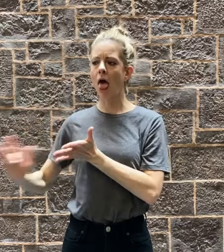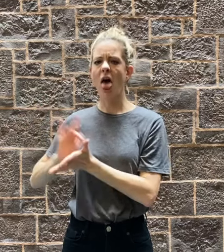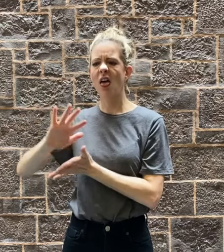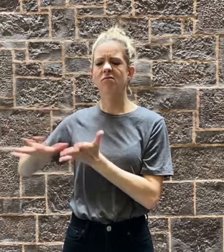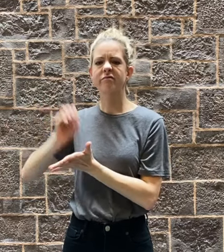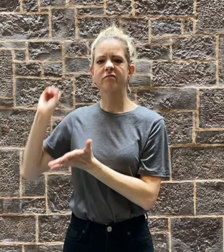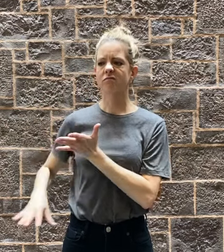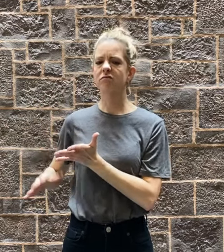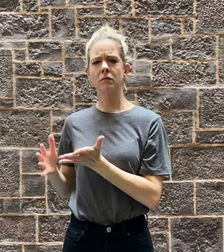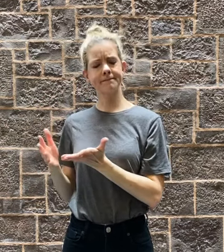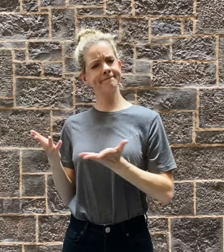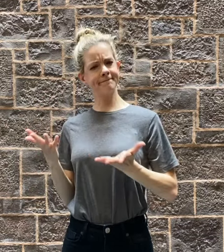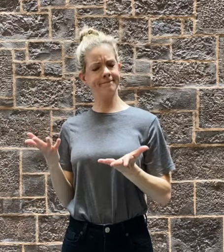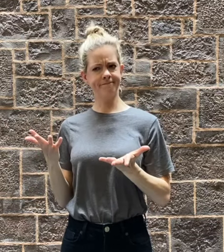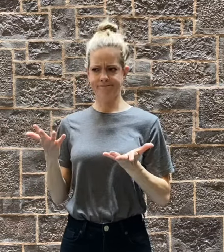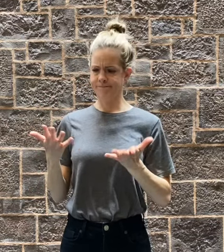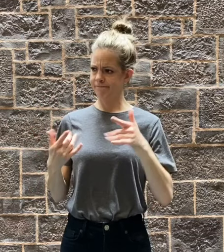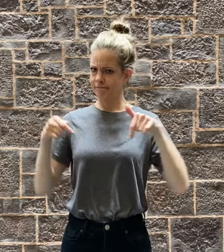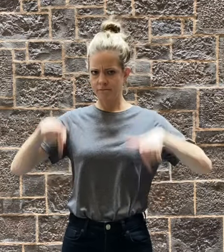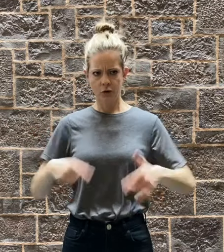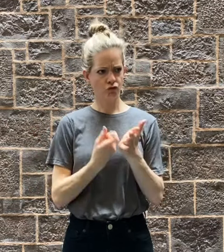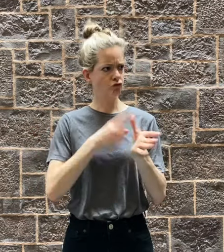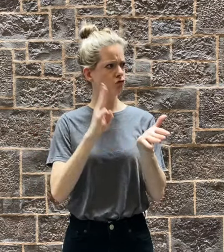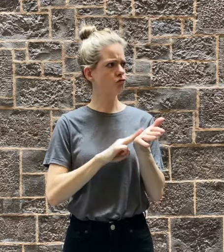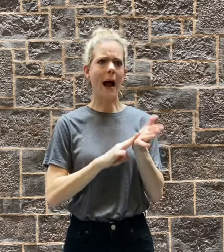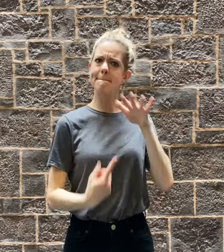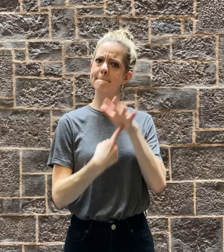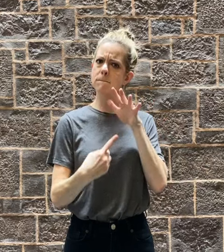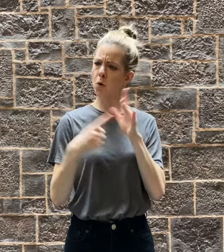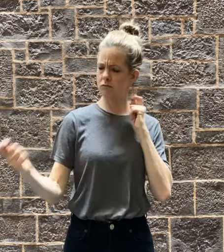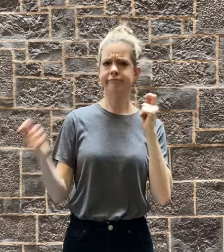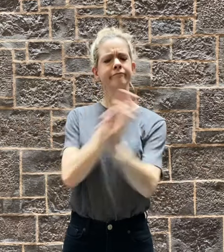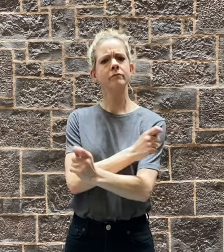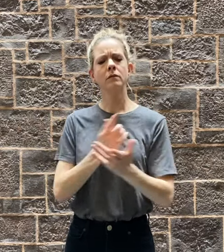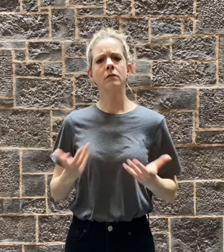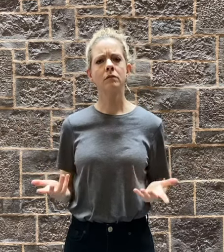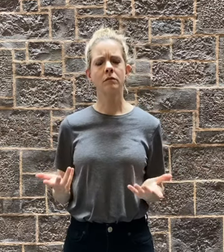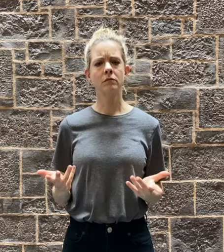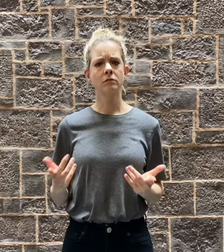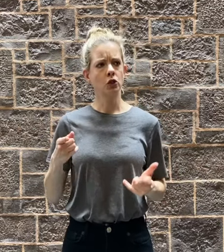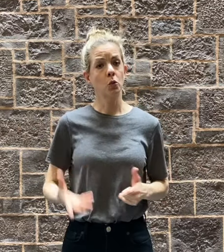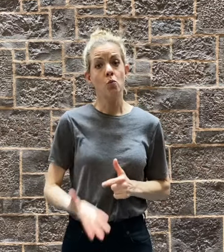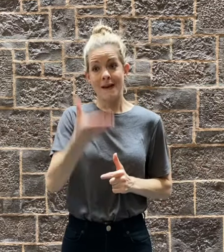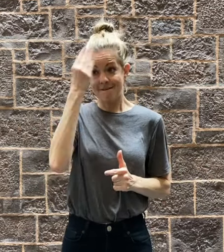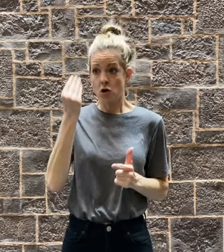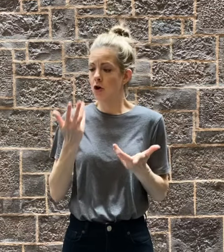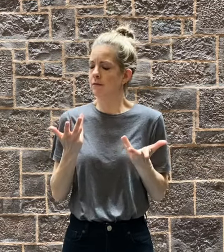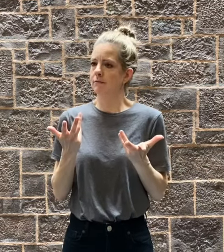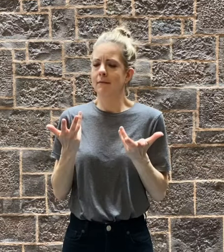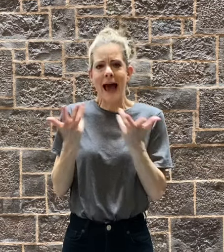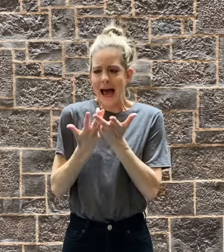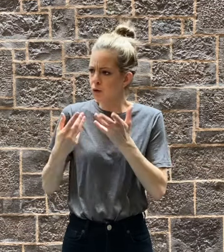So it was just a case of kind of making sure that we're starting to combat that. So I think the biggest thing we've learned is that there's more than one way to queer a